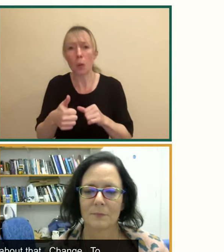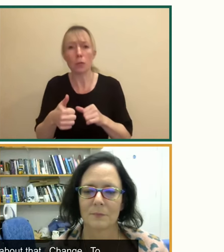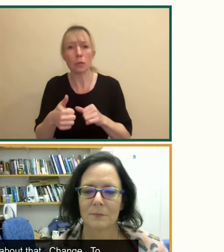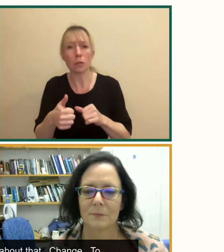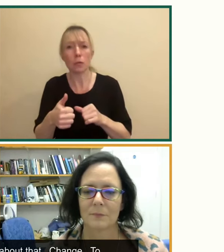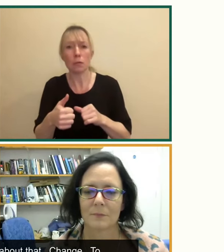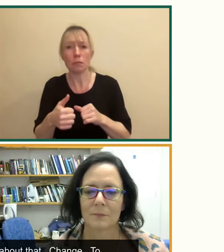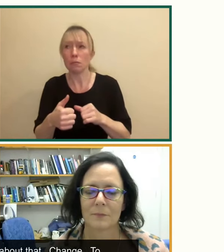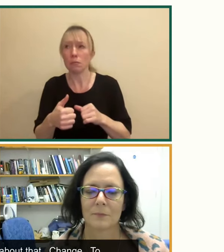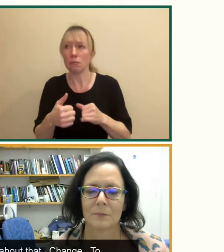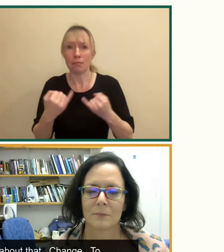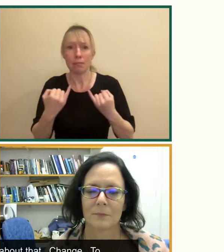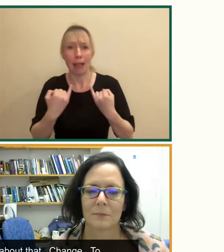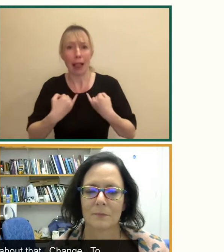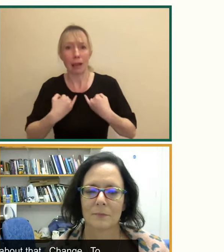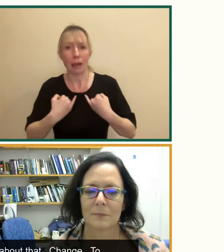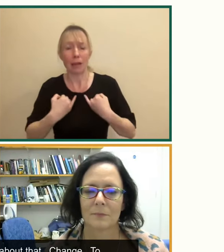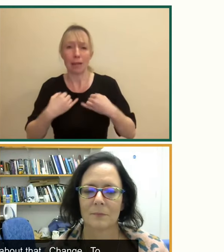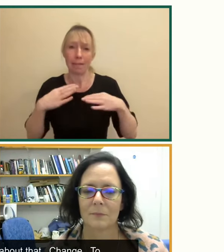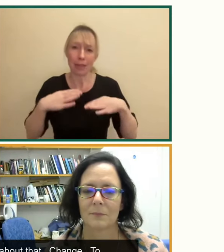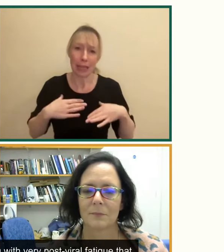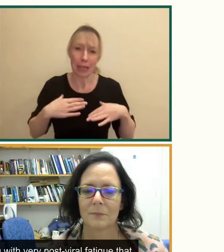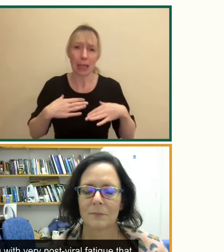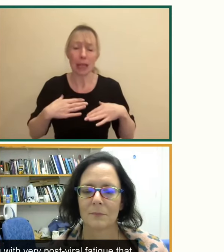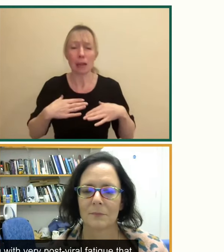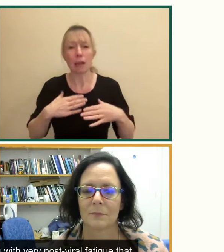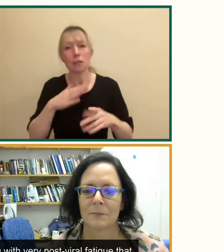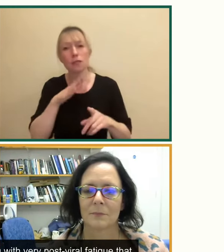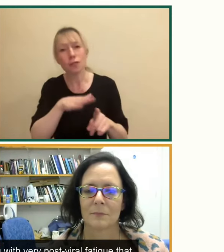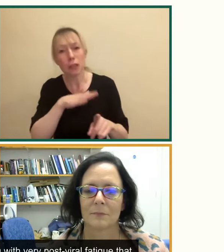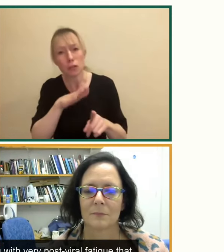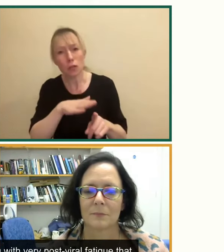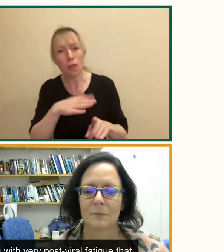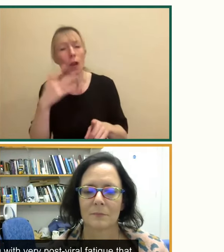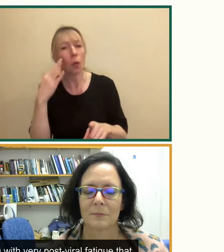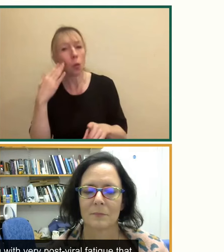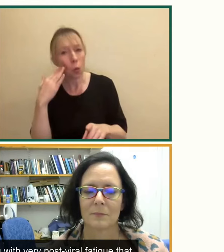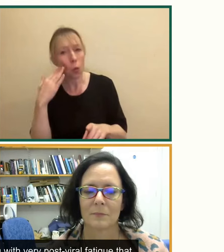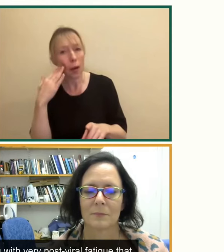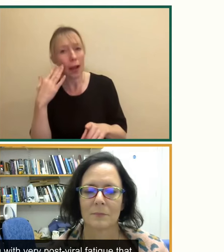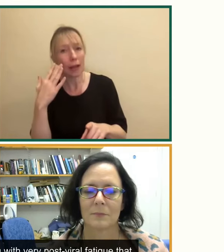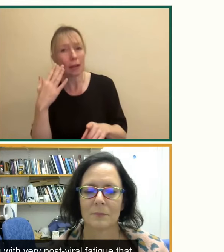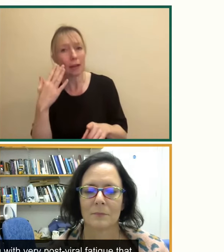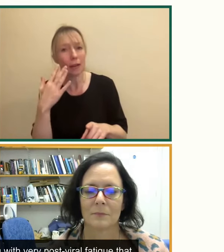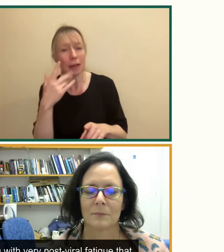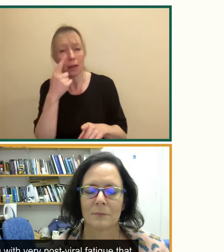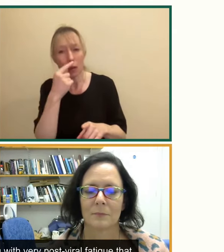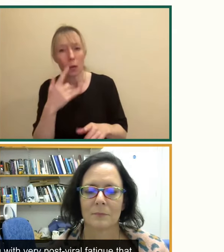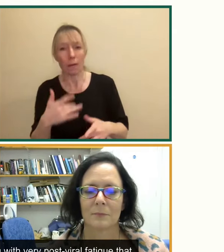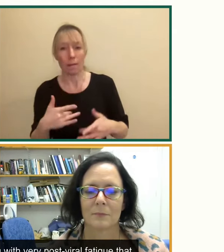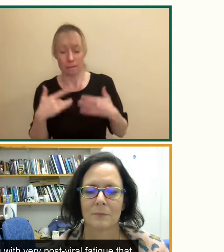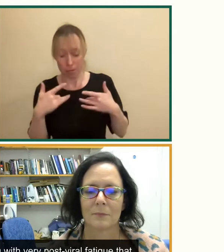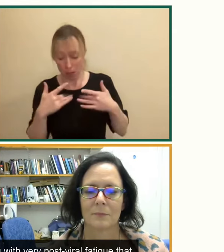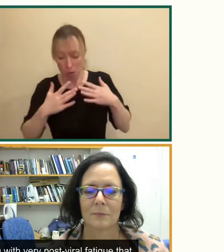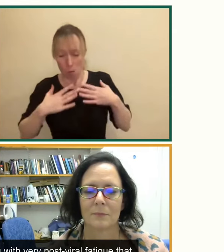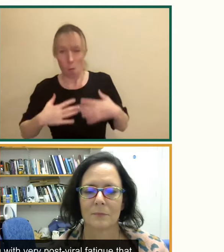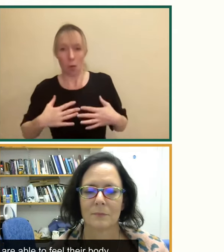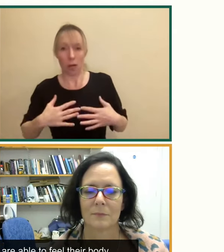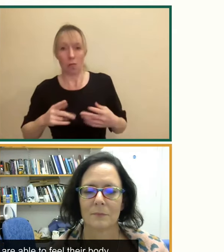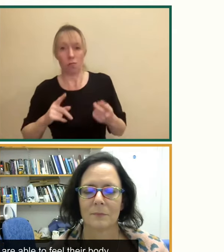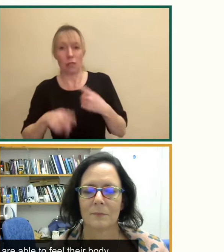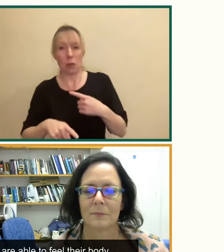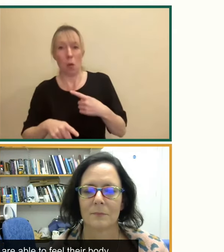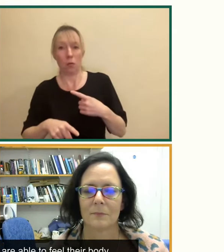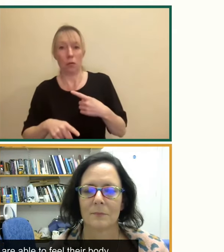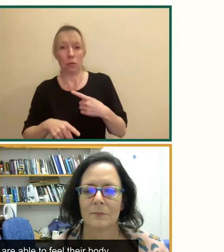that is reassuring them that when they are able to feel their body responding and